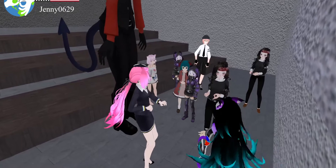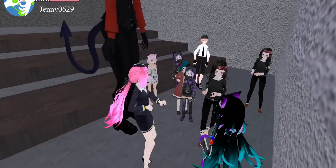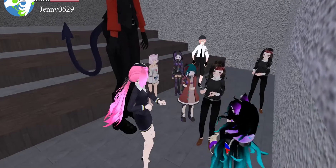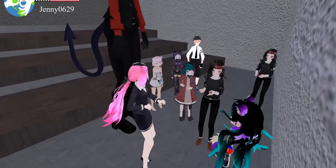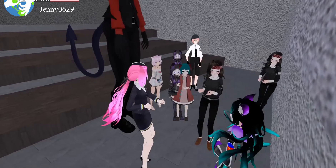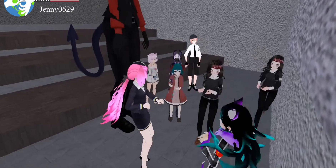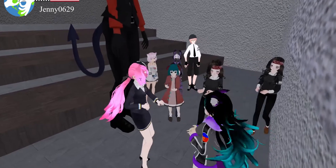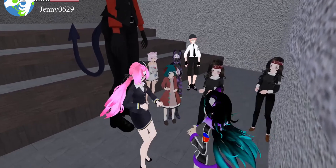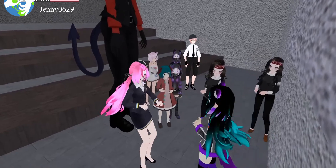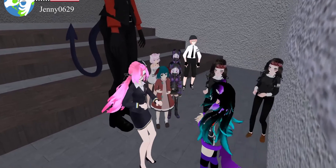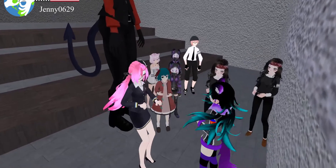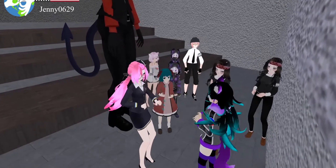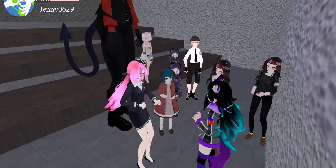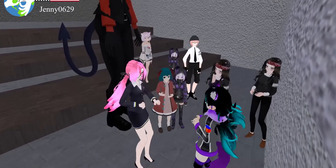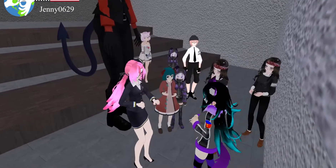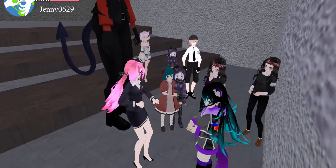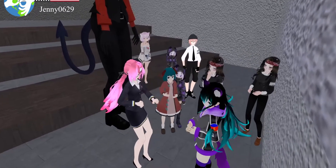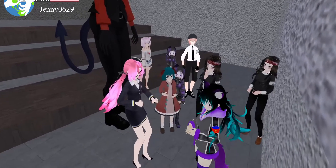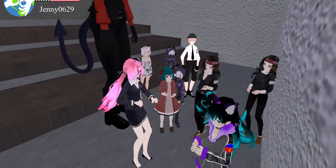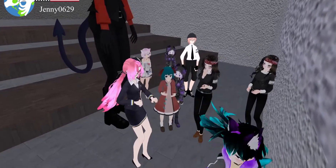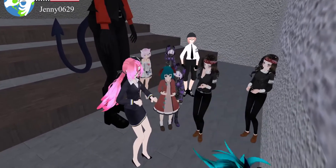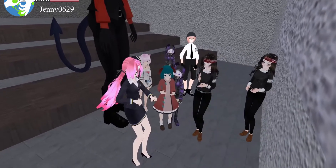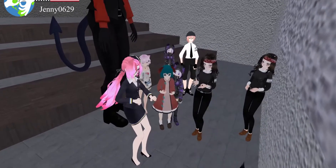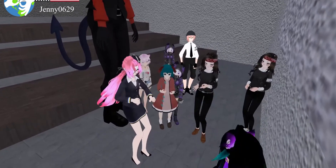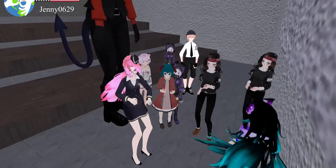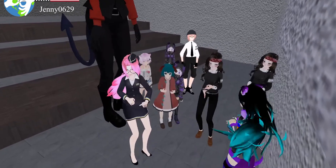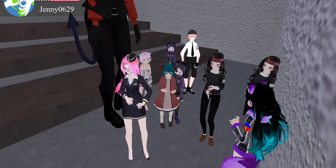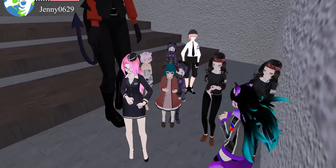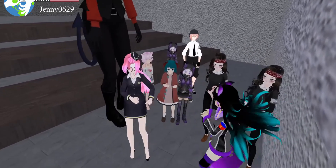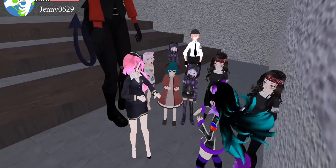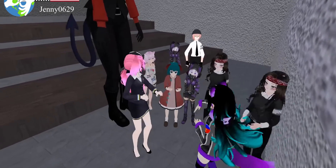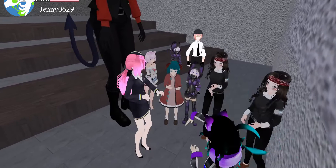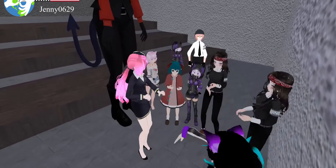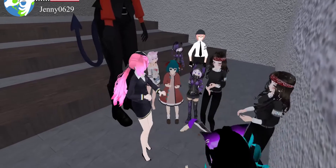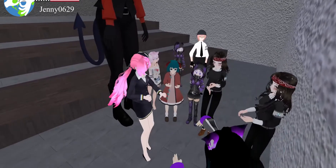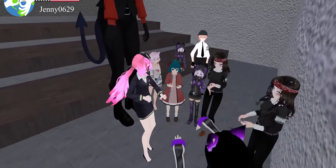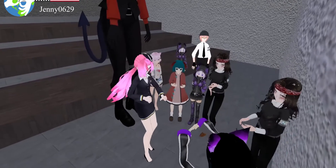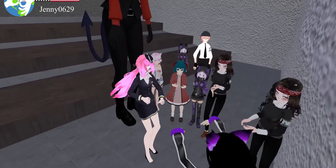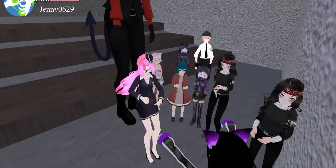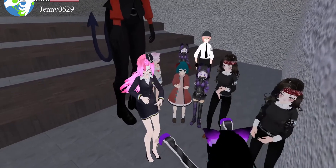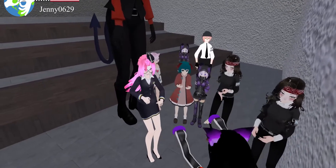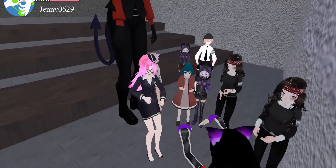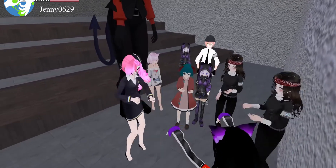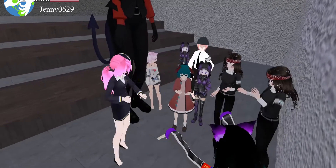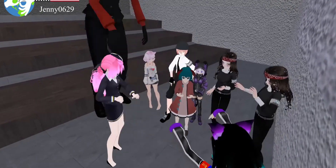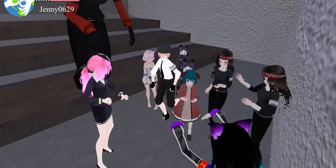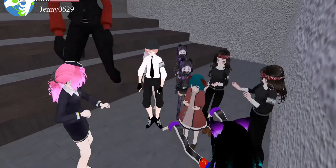Would you critique our work so far? Sure. Starting, everybody's kind of in a general cluster over